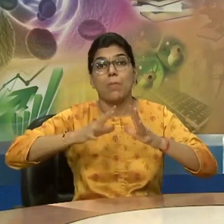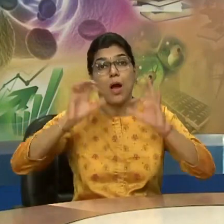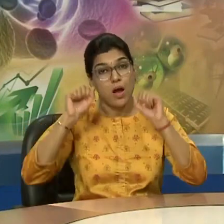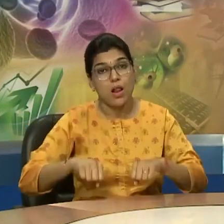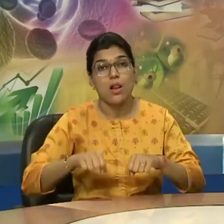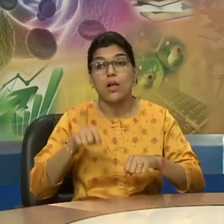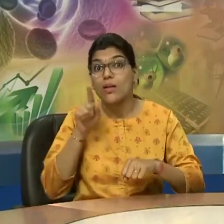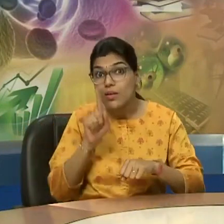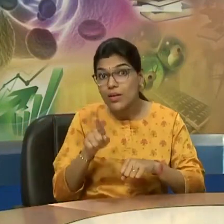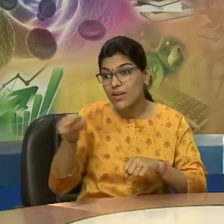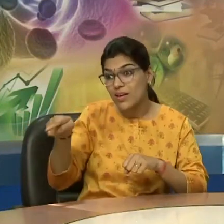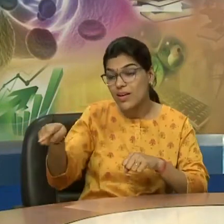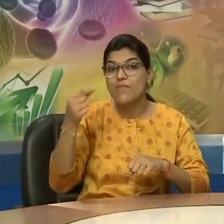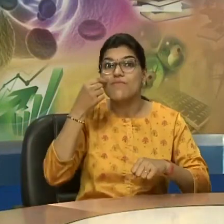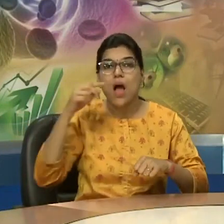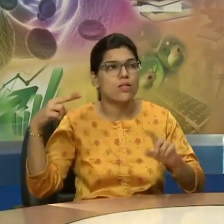and leaves,